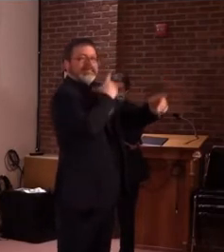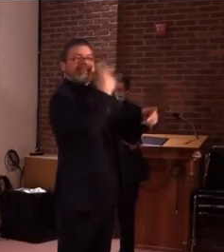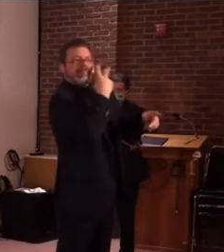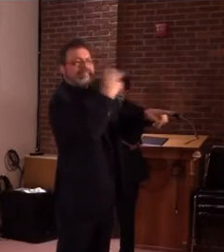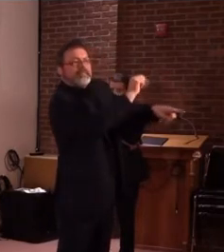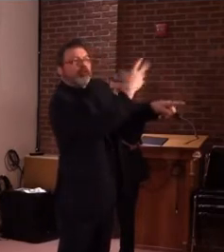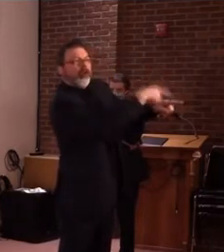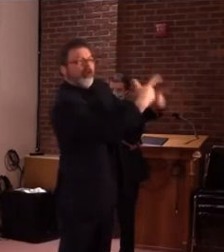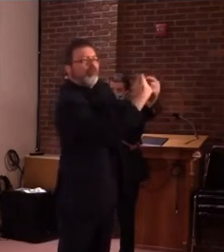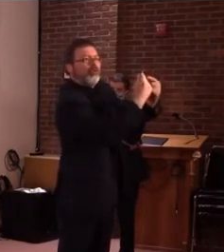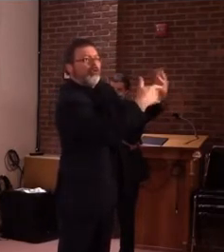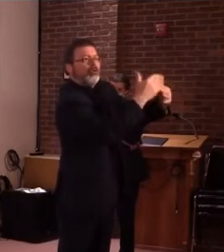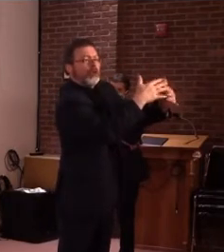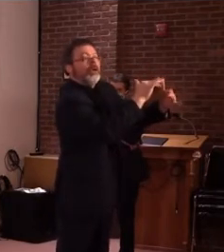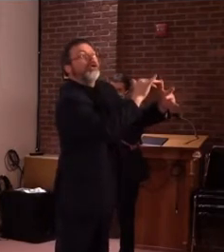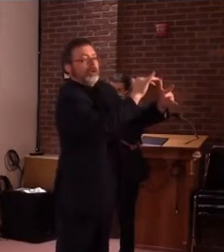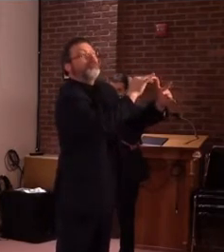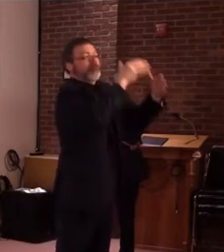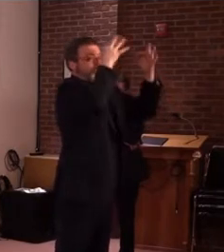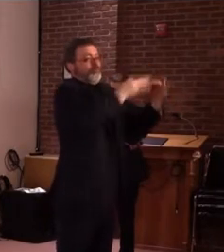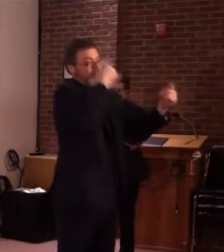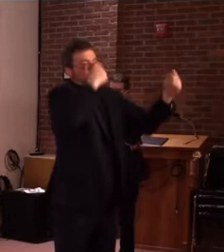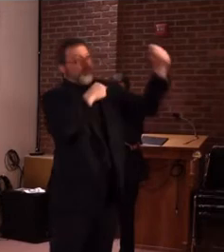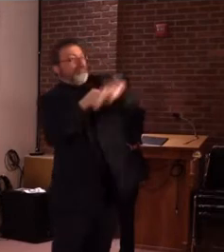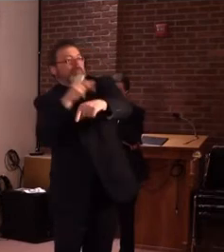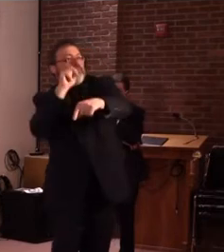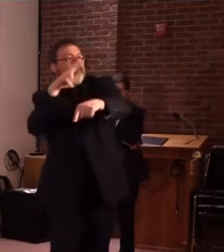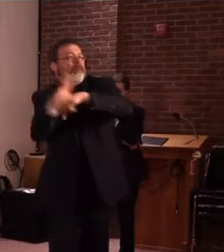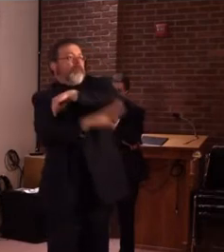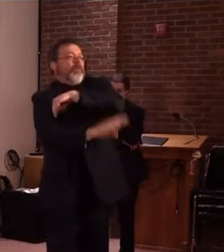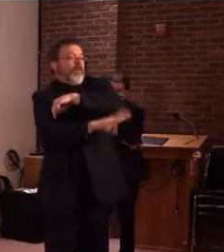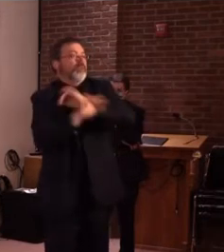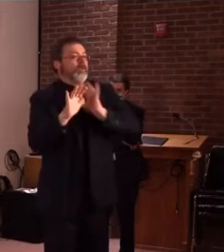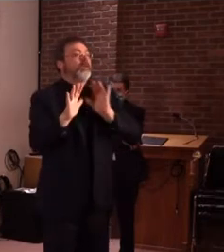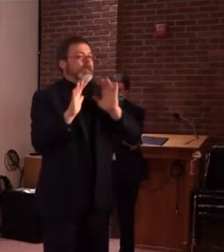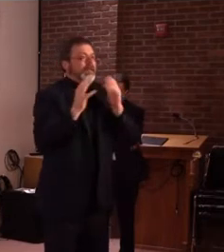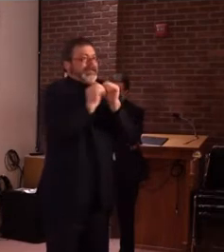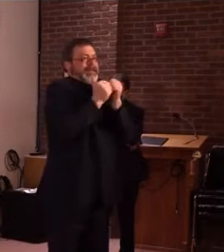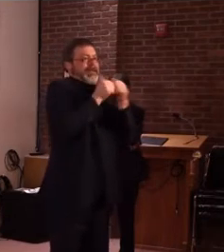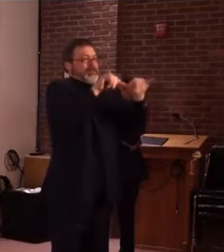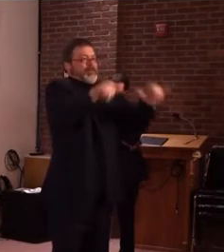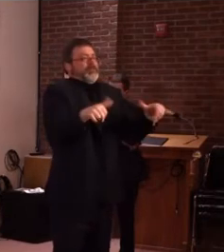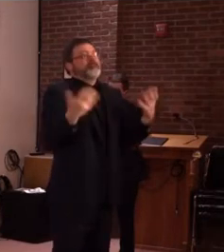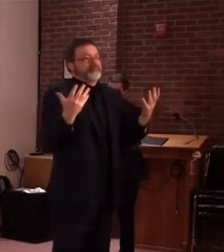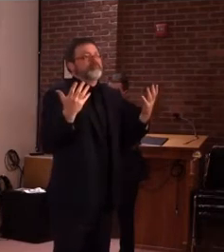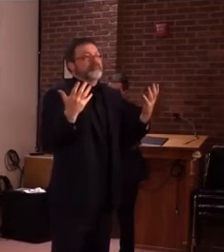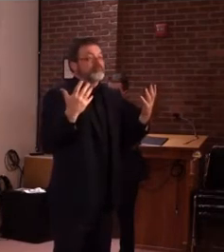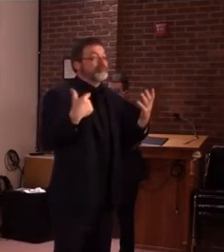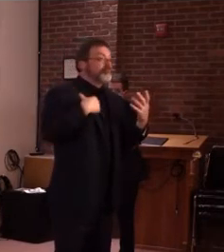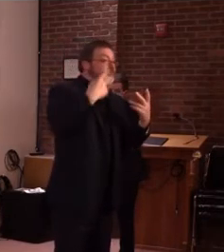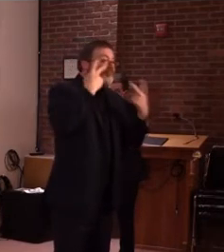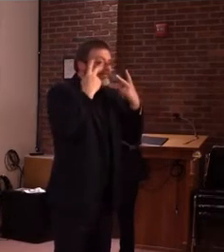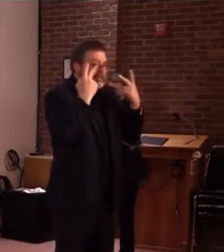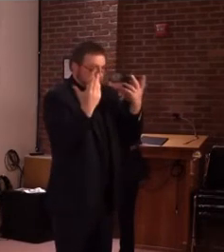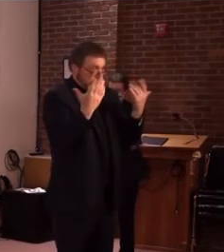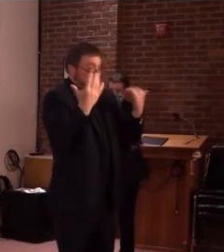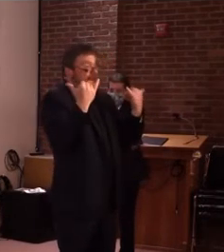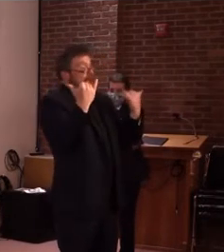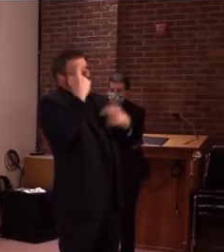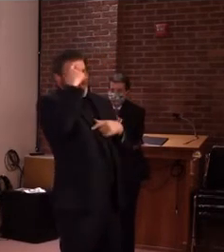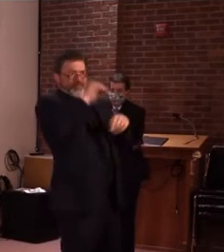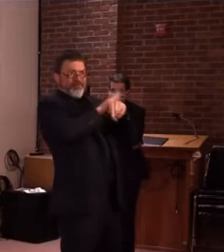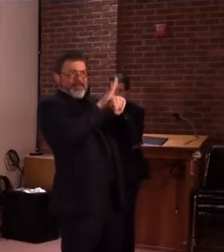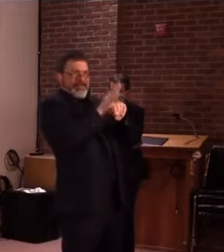important that we look in the future, determine whether we should be doing this or not, and whether we should be opting out, a member of